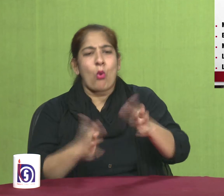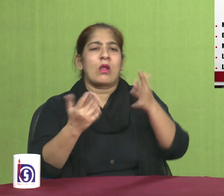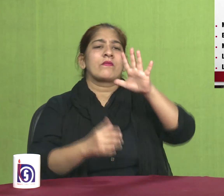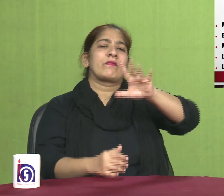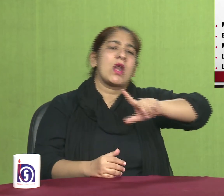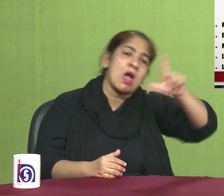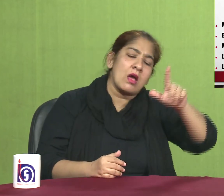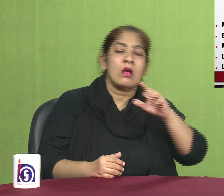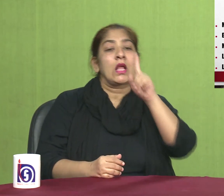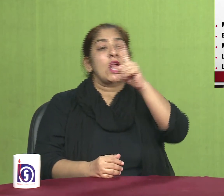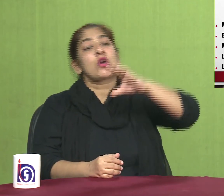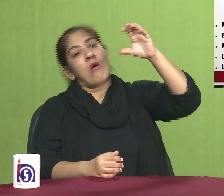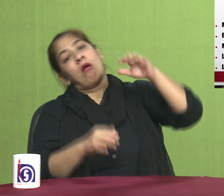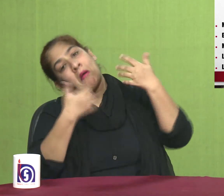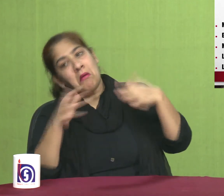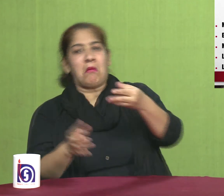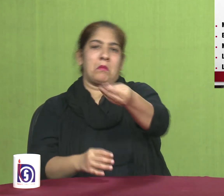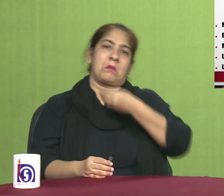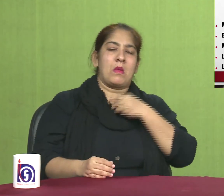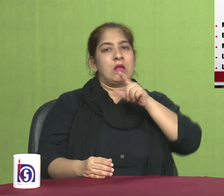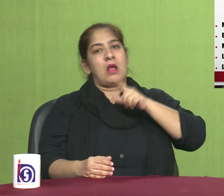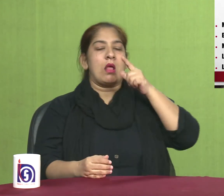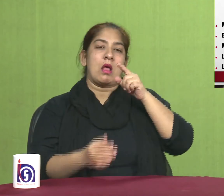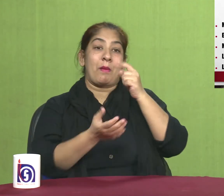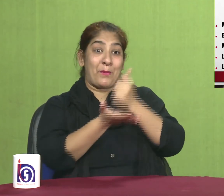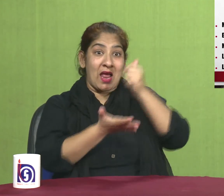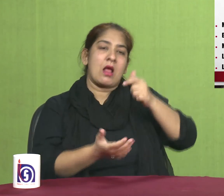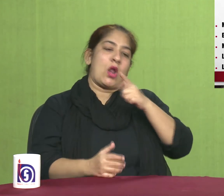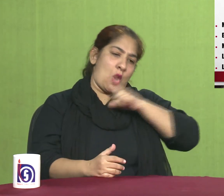And taking large amount of loan is also possible.